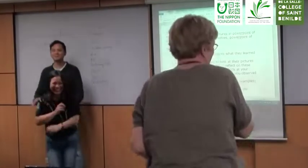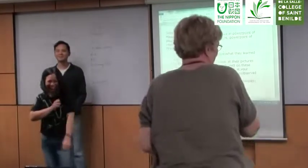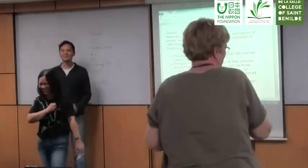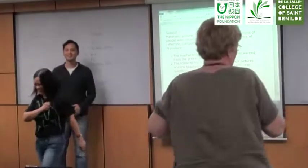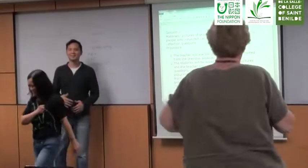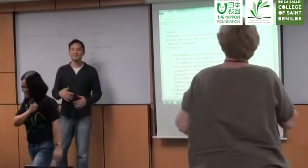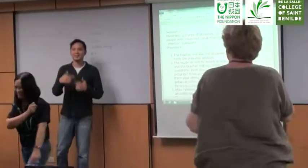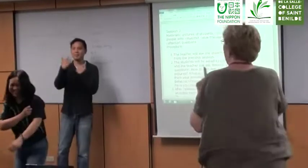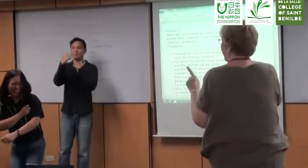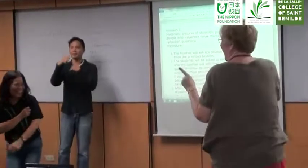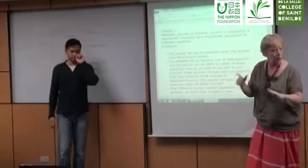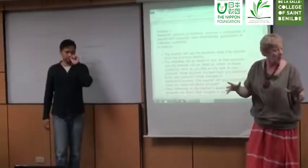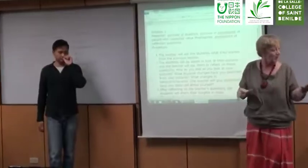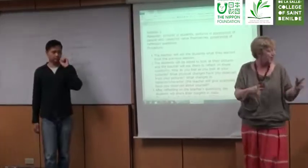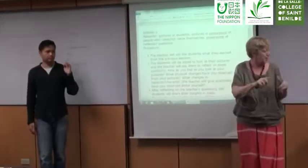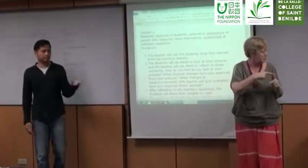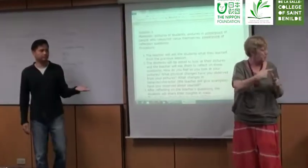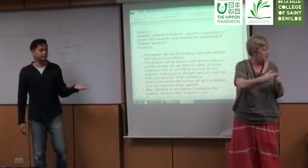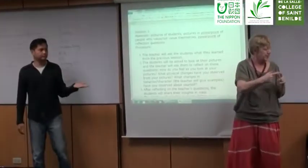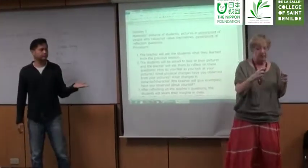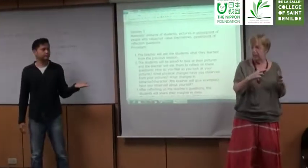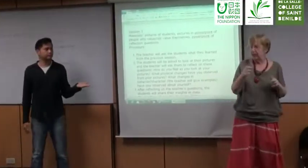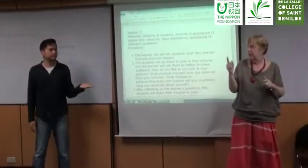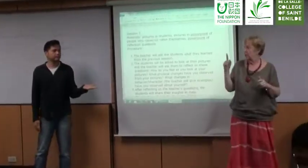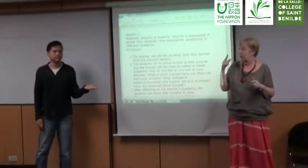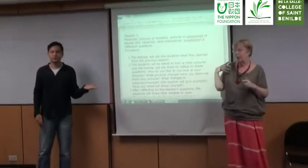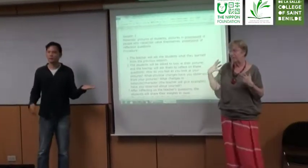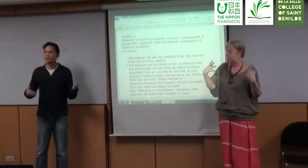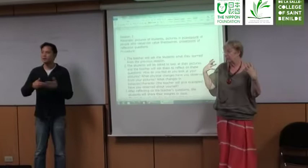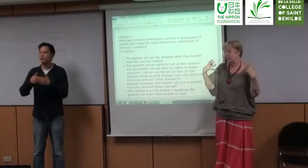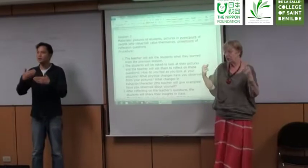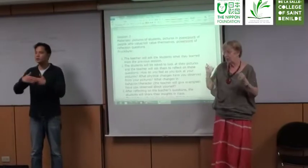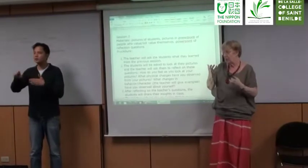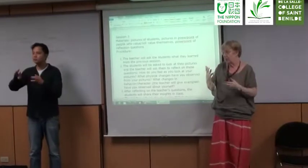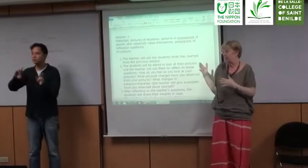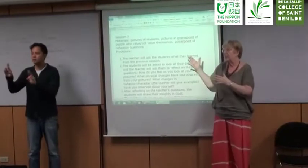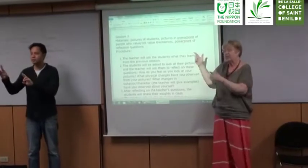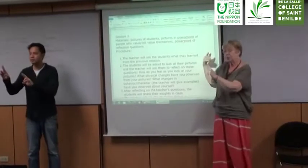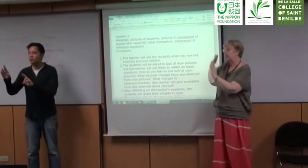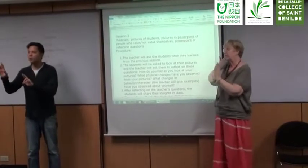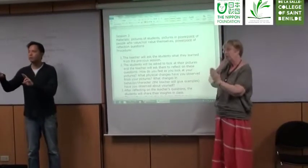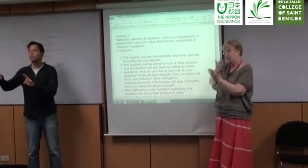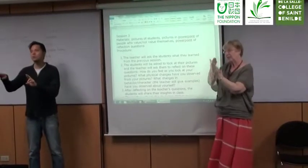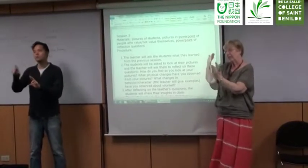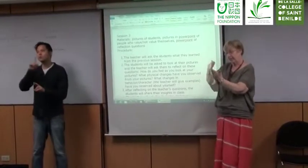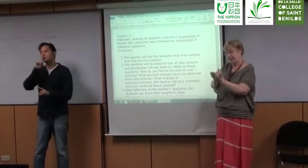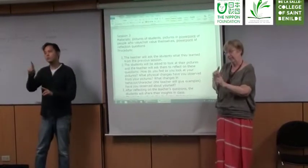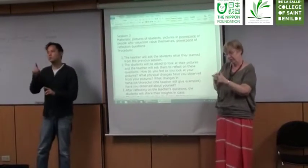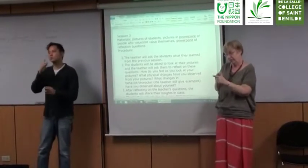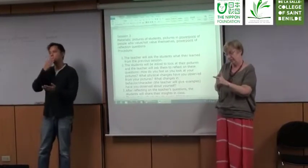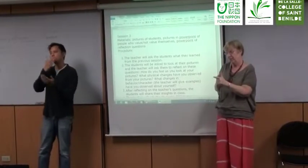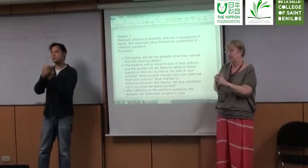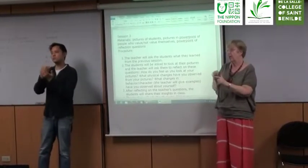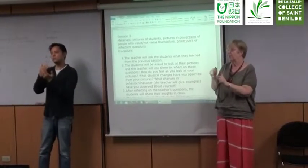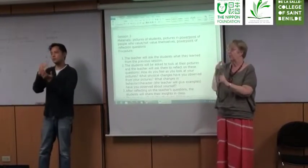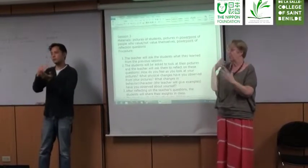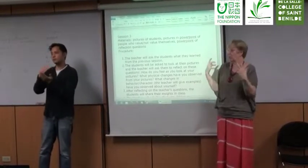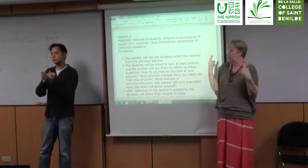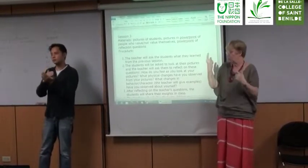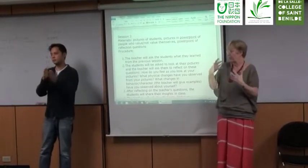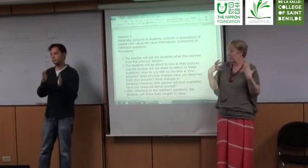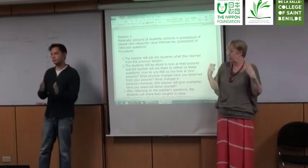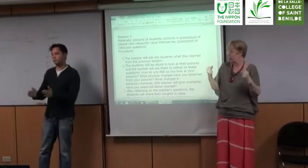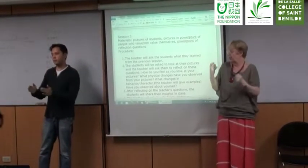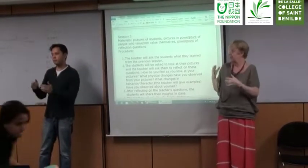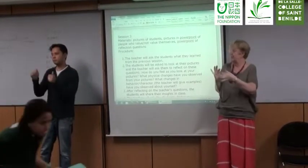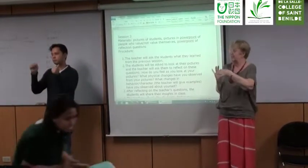Okay na. Sorry. While the next person's getting ready, one of the really strong, it's a really good lesson, first of all. But